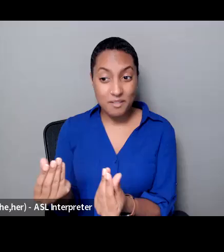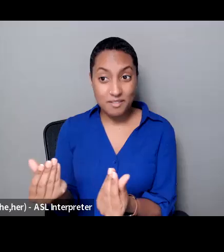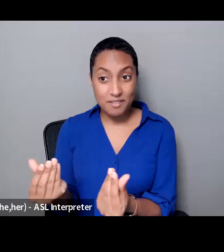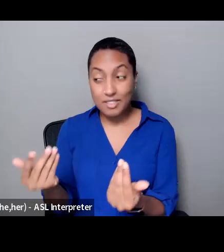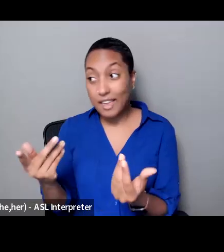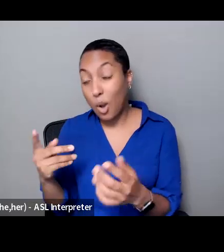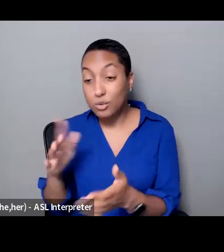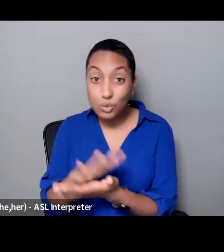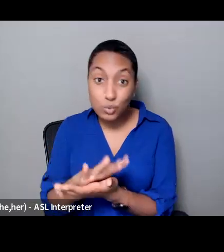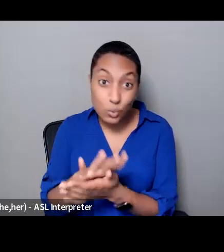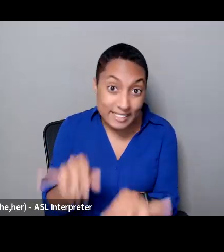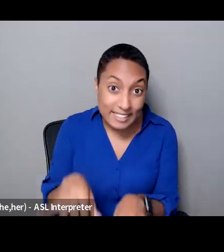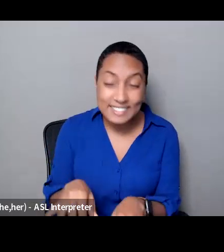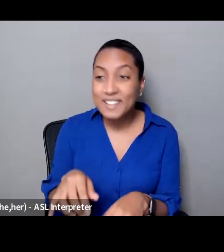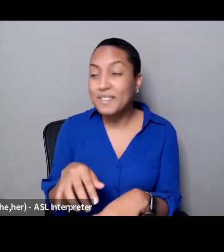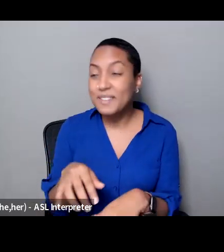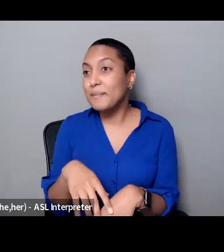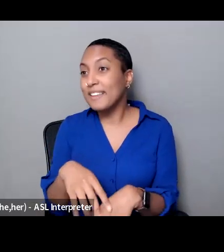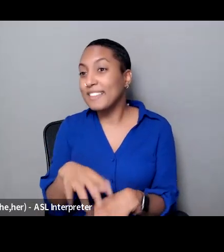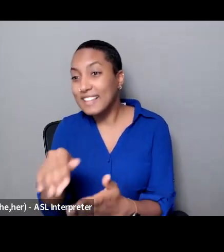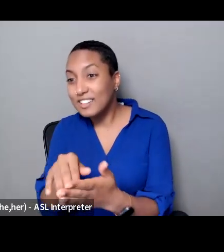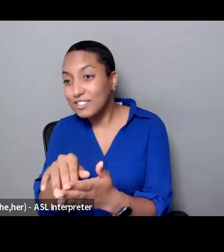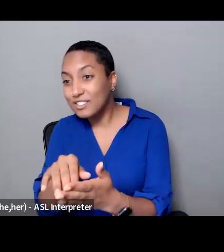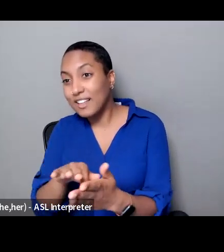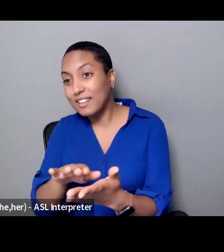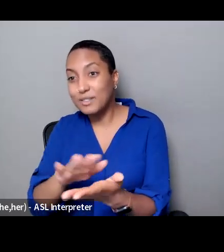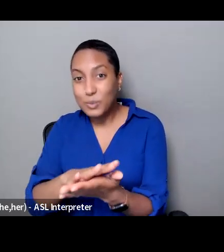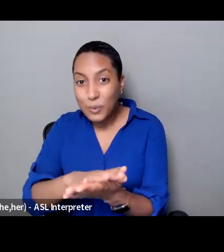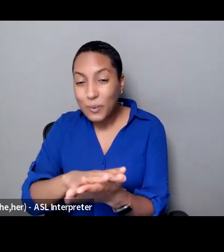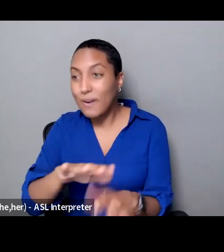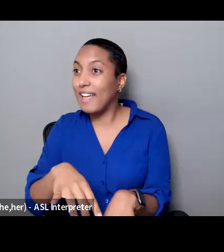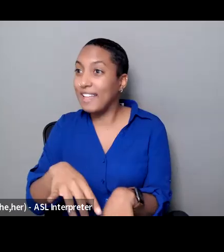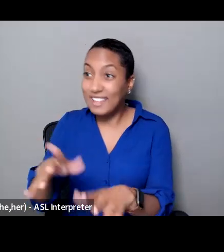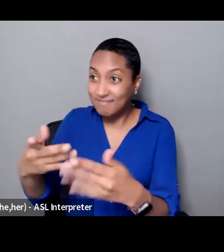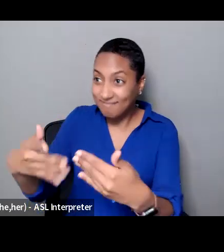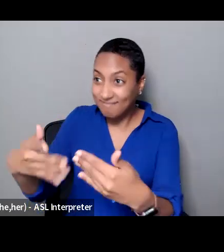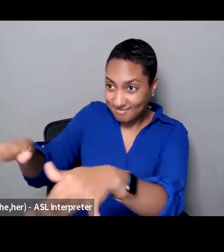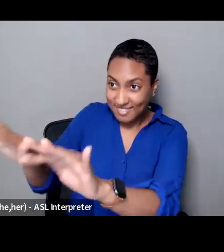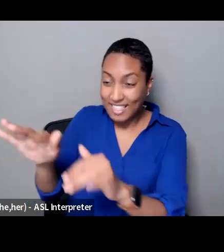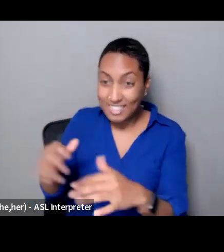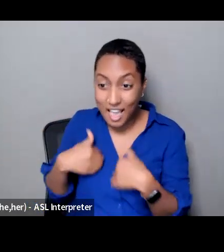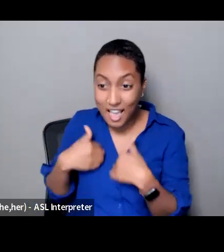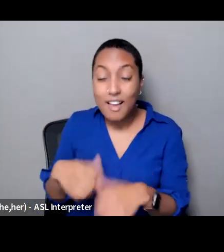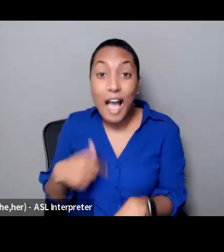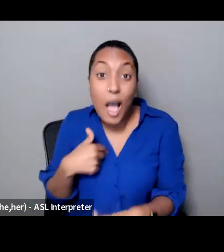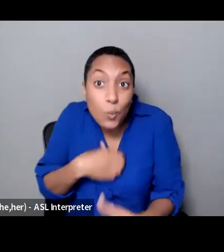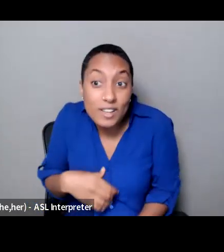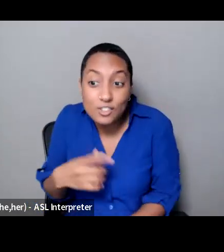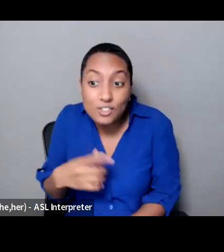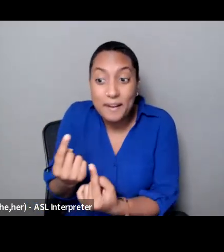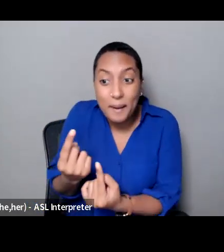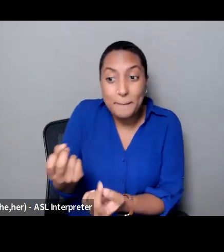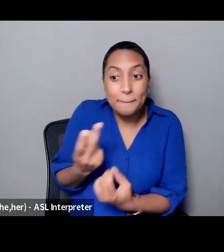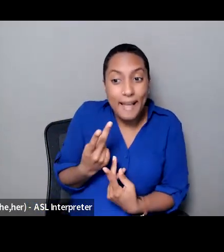come see us at the centers. I wish they would, because they would make our community much stronger. And I think